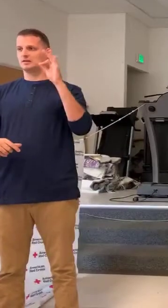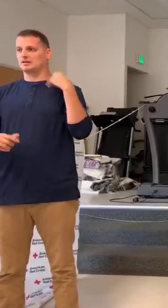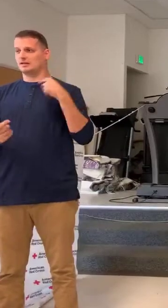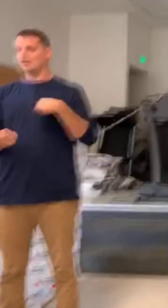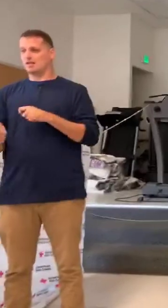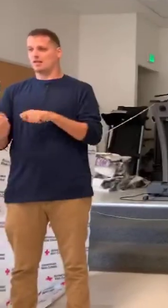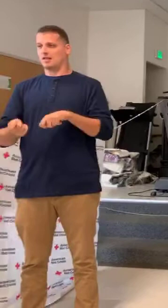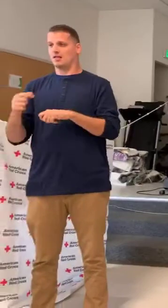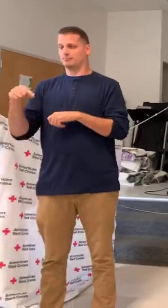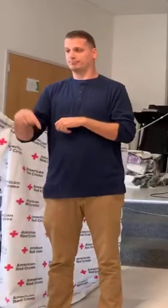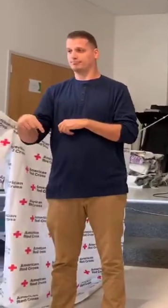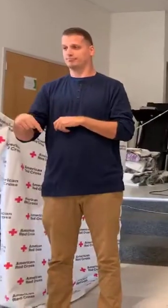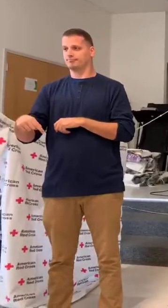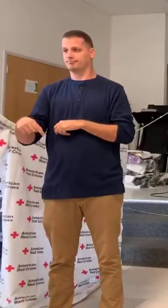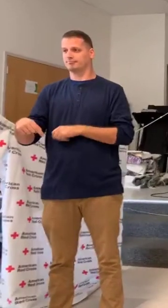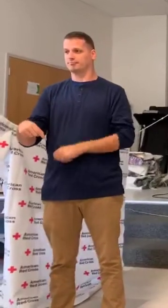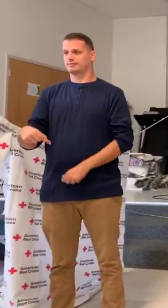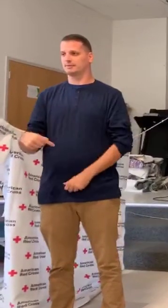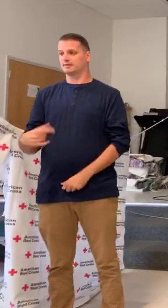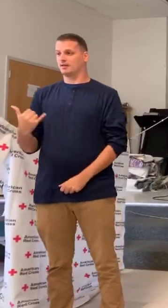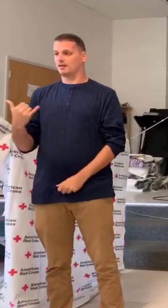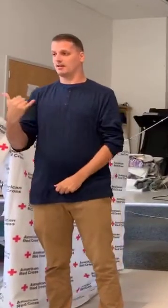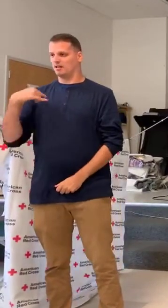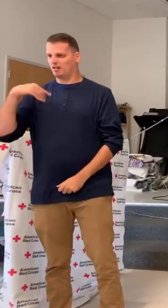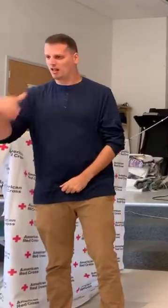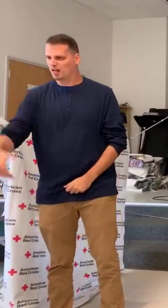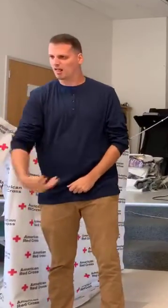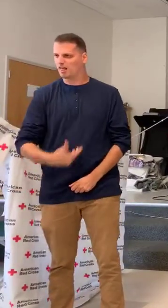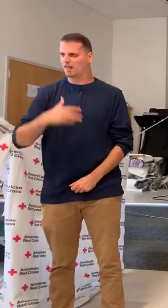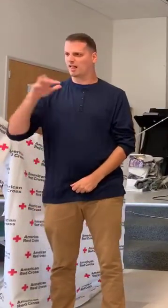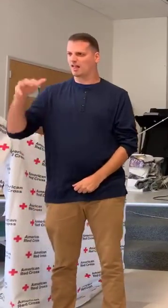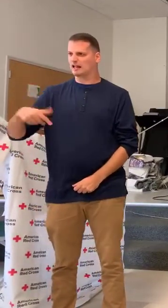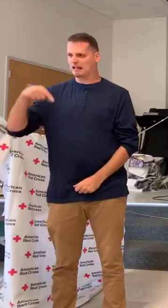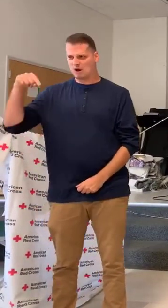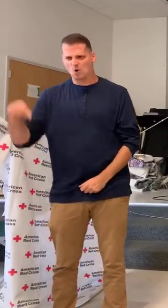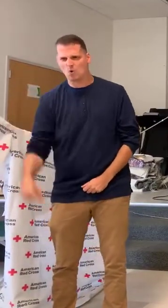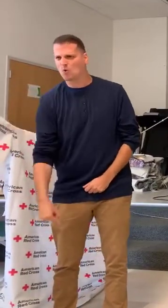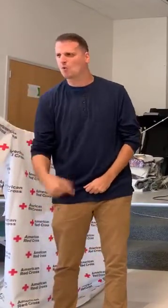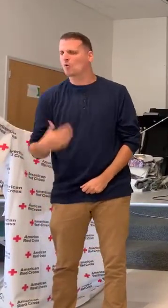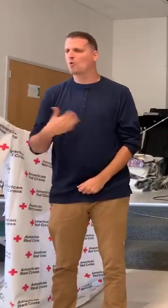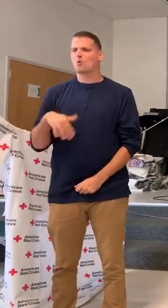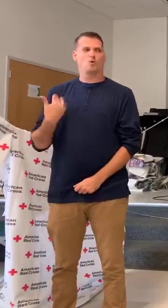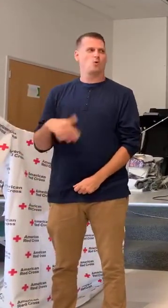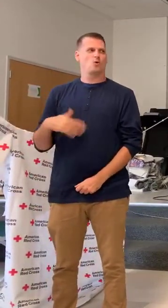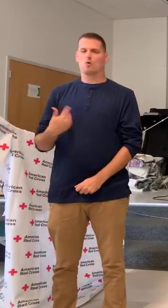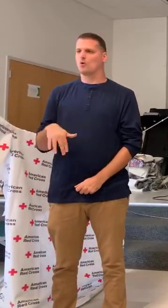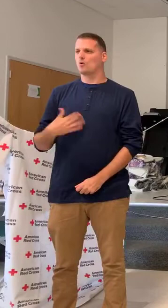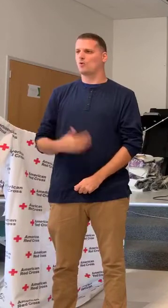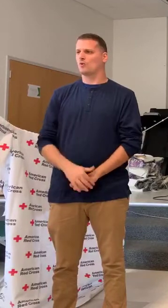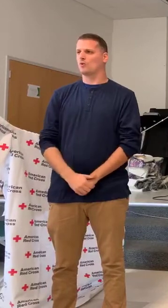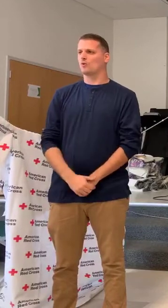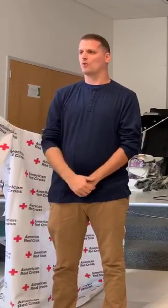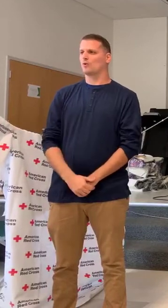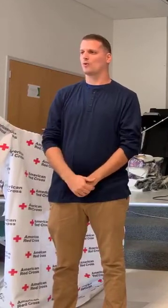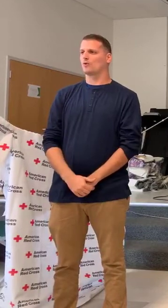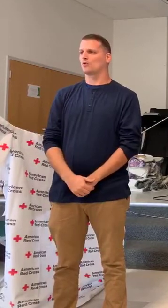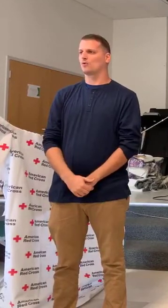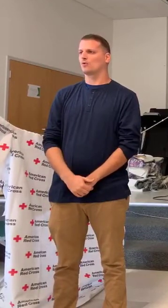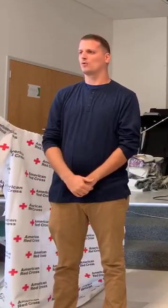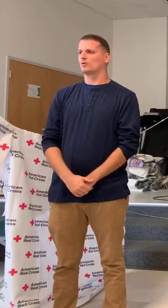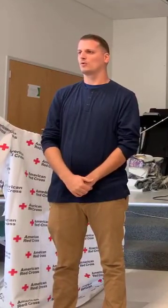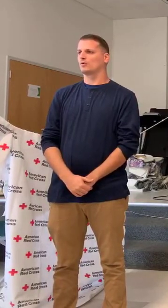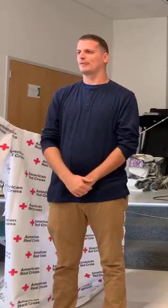5th, 2019. Now you can take an excavator, you can dig into my yard, you can pick up which is happening because I'm burying some stuff that I actually shouldn't say out